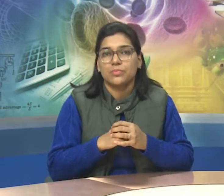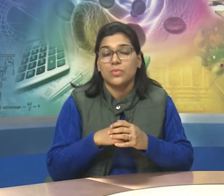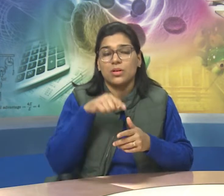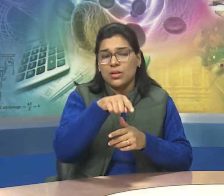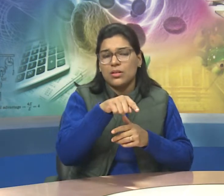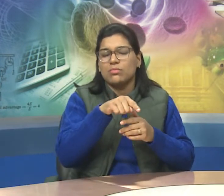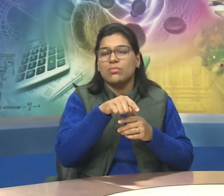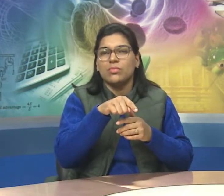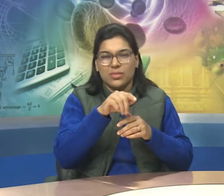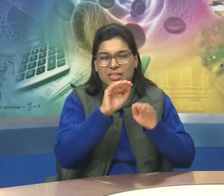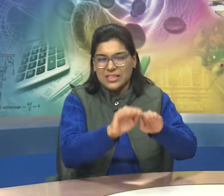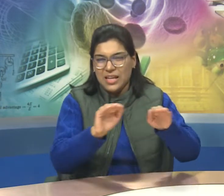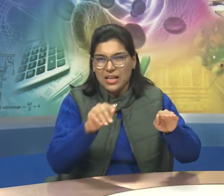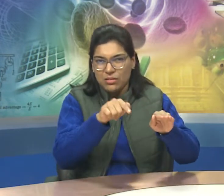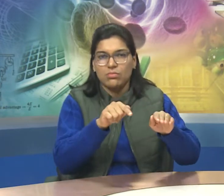For example,